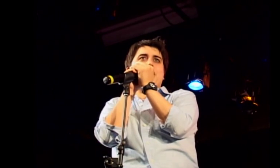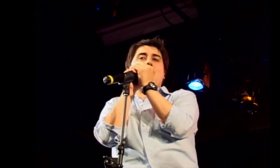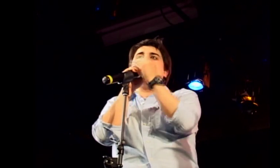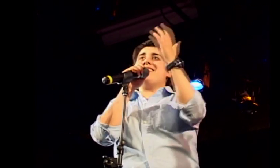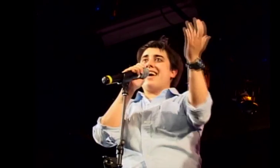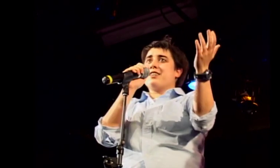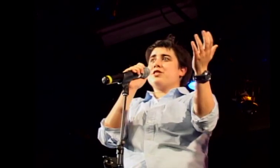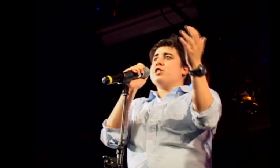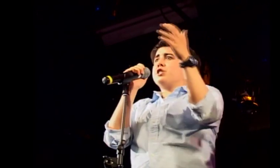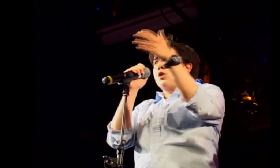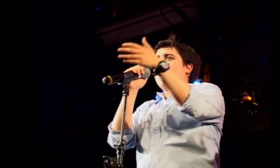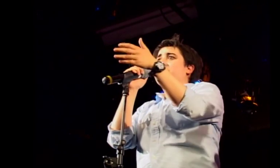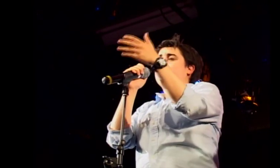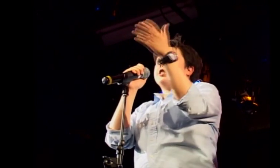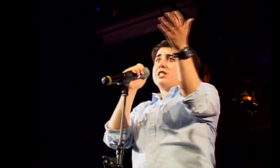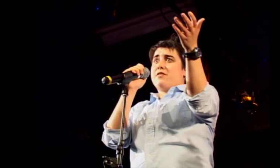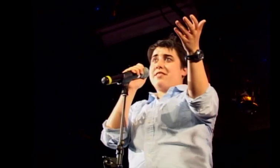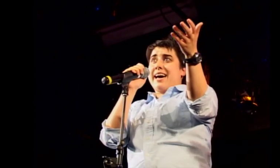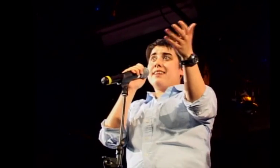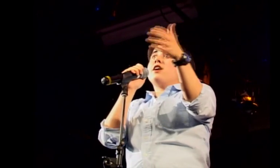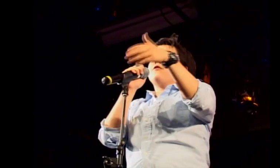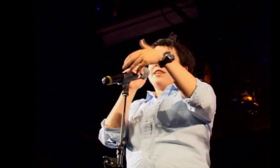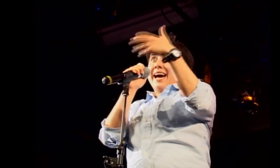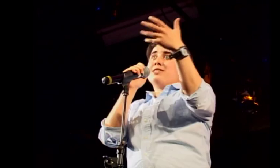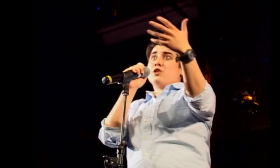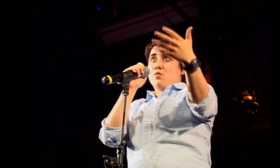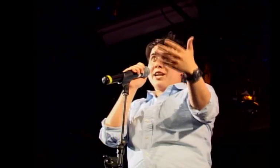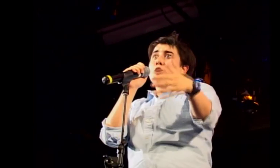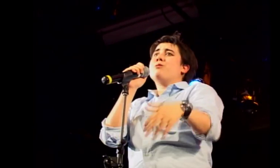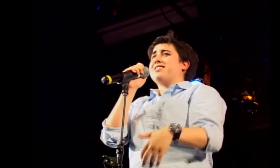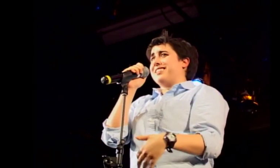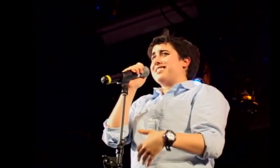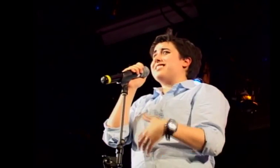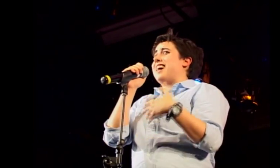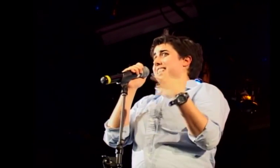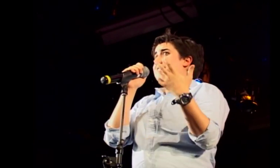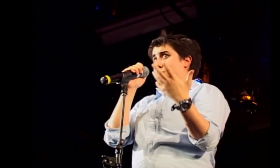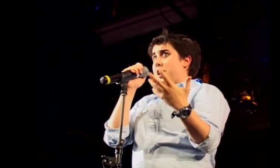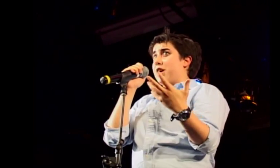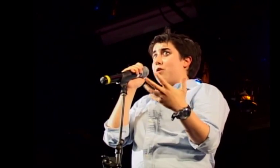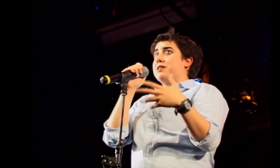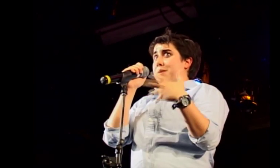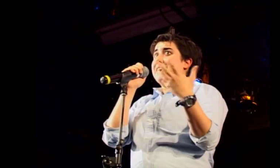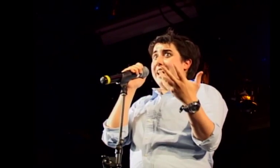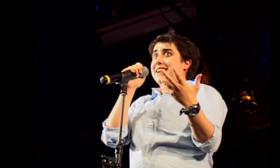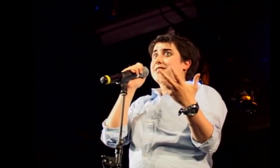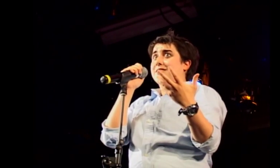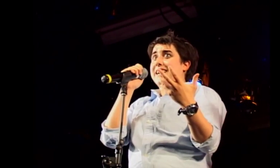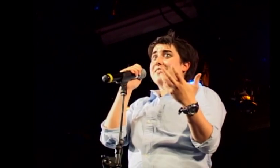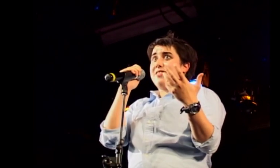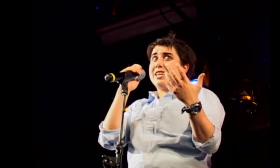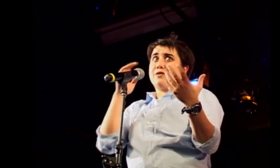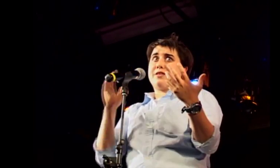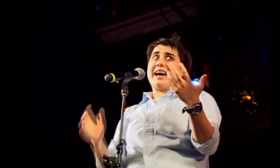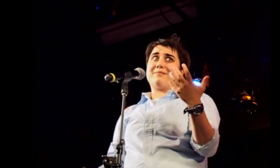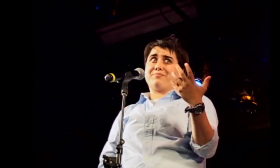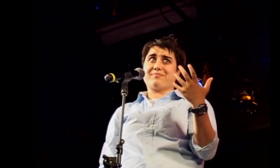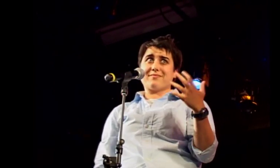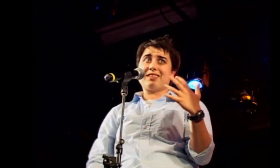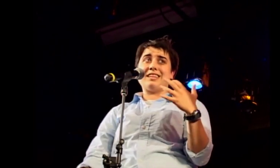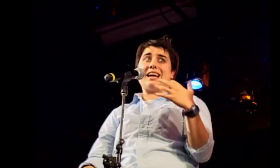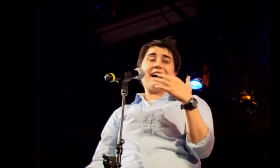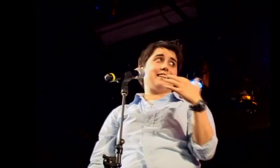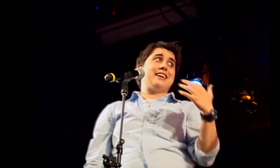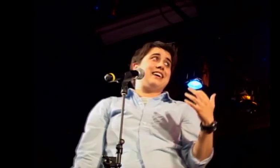Wow, Mom, way to go. Next, she's going to want to justify that, the ads on the radio, to listen to XM radio and to buy ads, okay? Thank you for